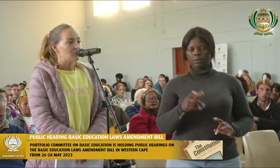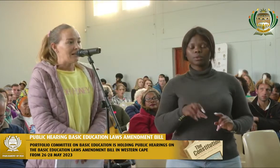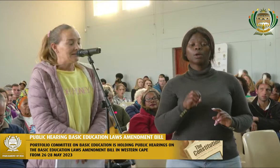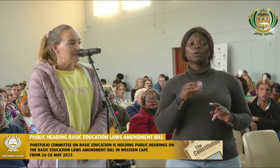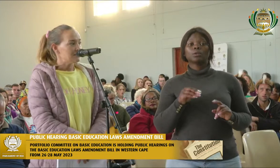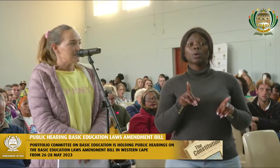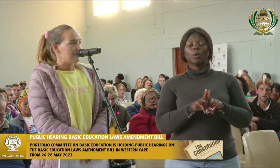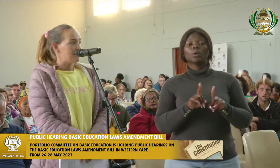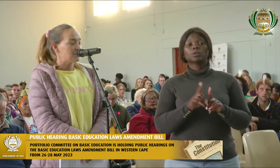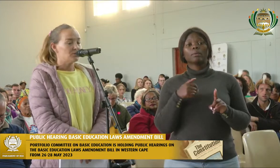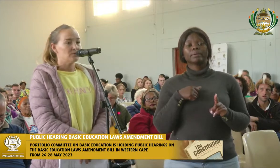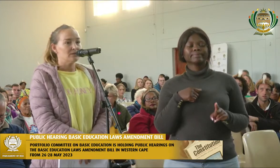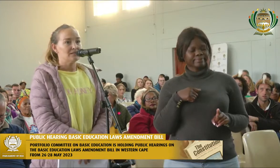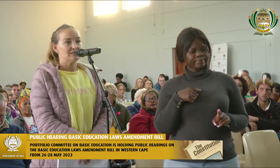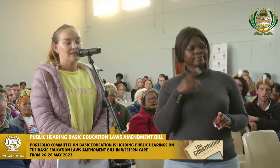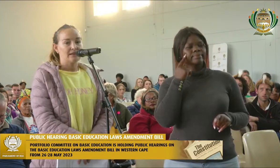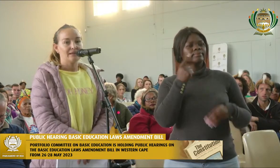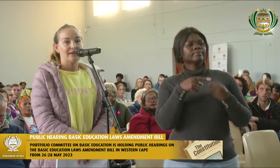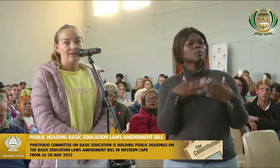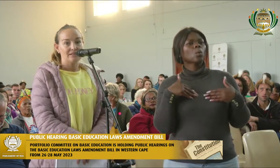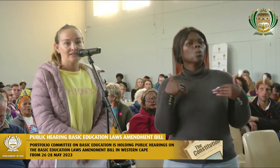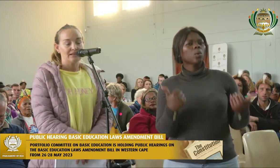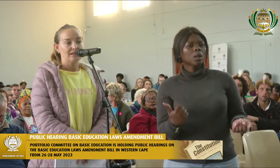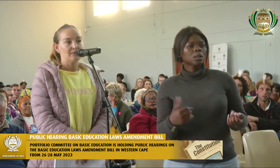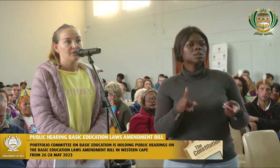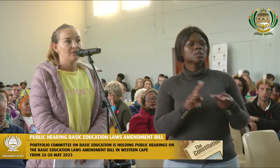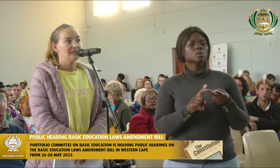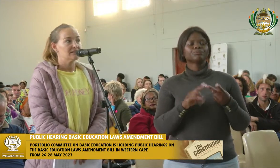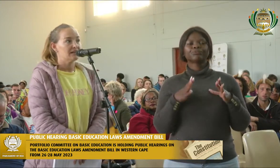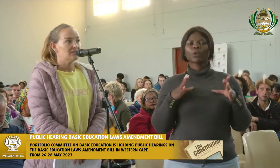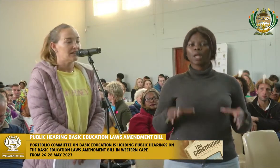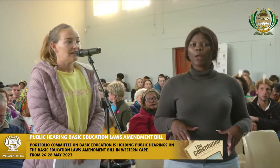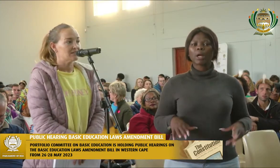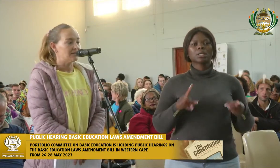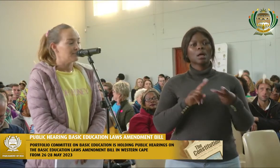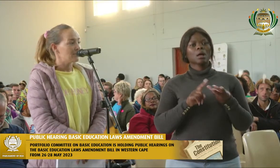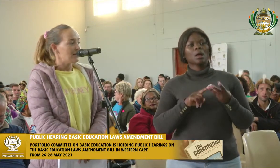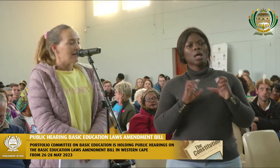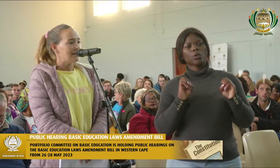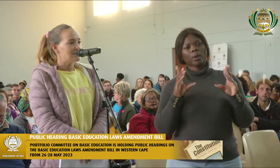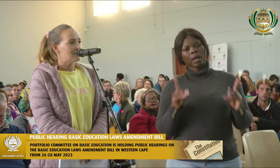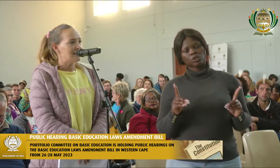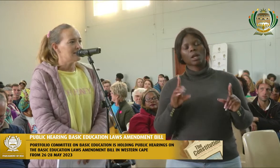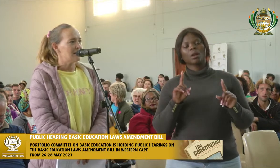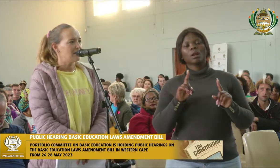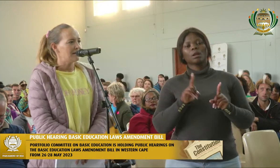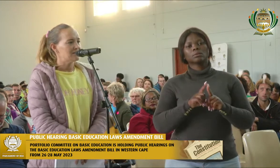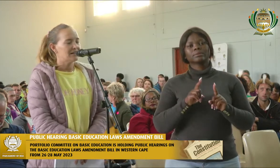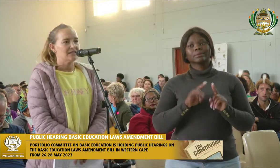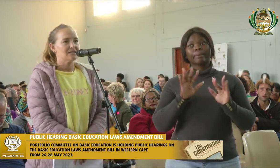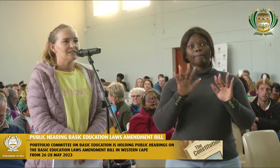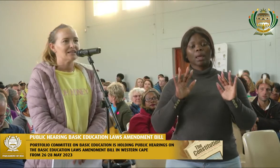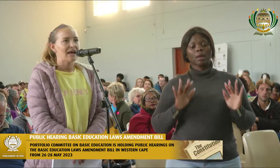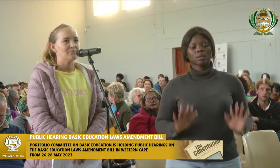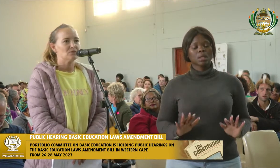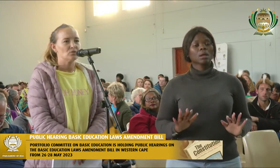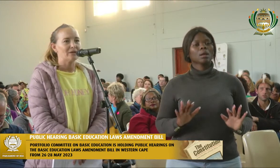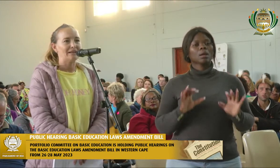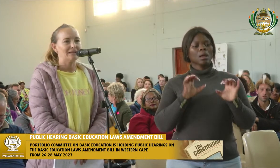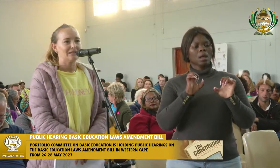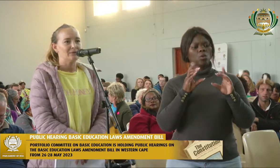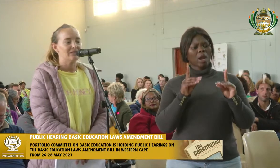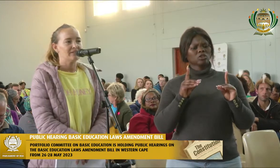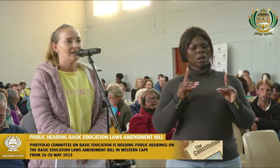thing is their wellness, number two is their character, and number three is their education. And it's amazing how the education just